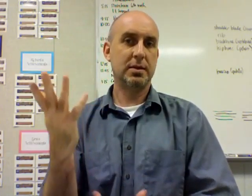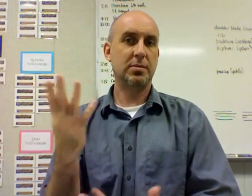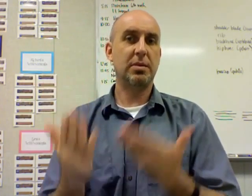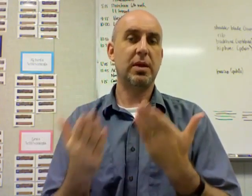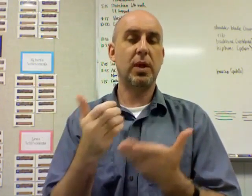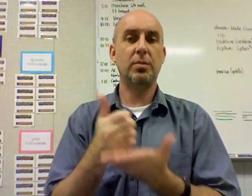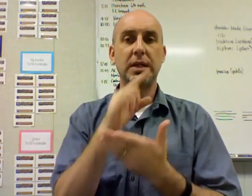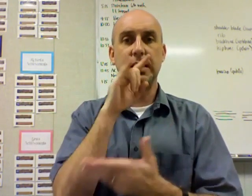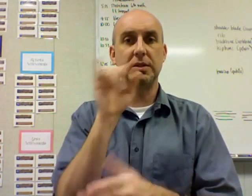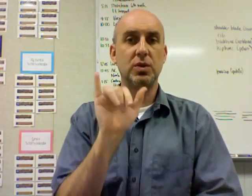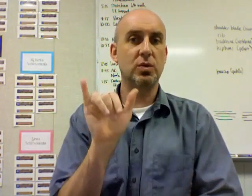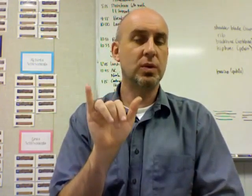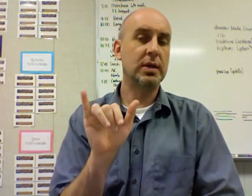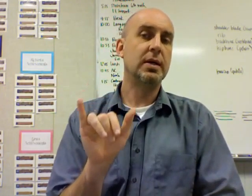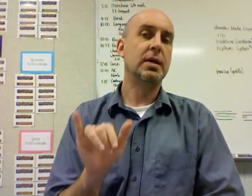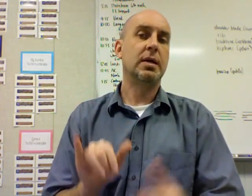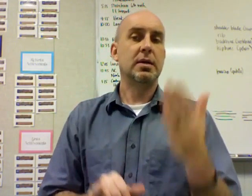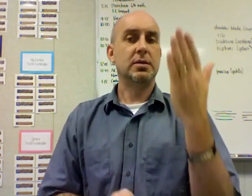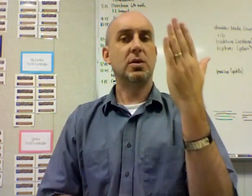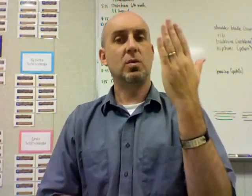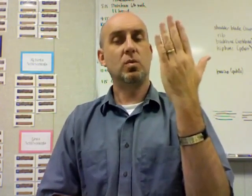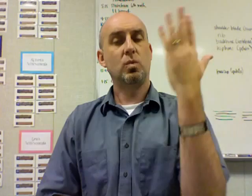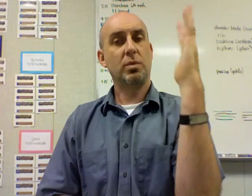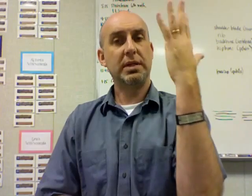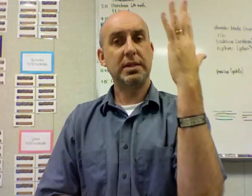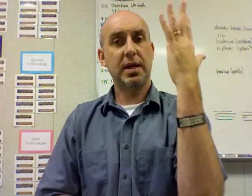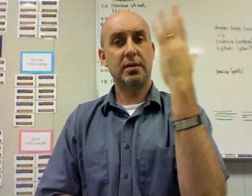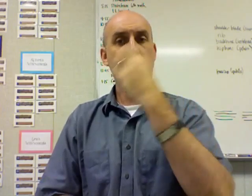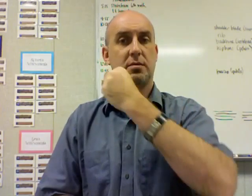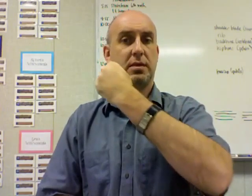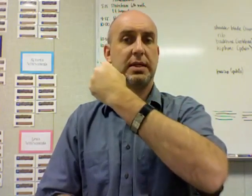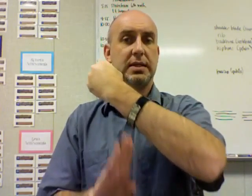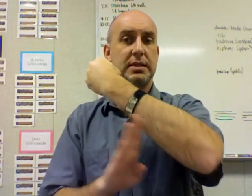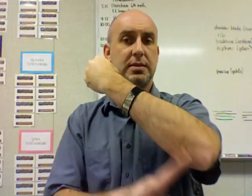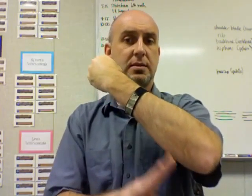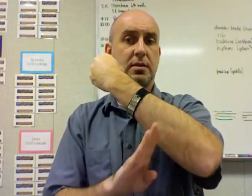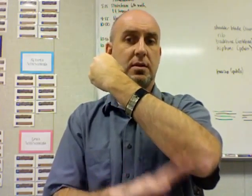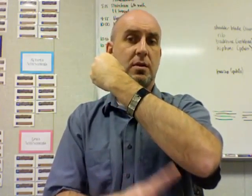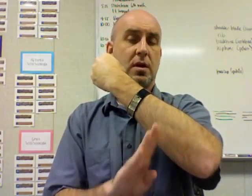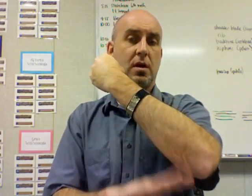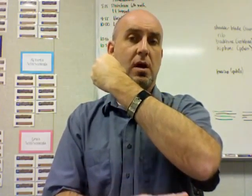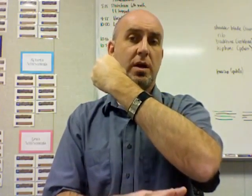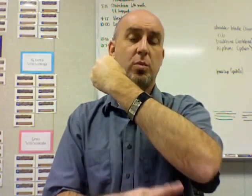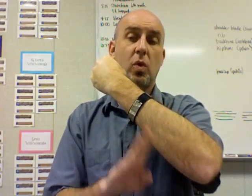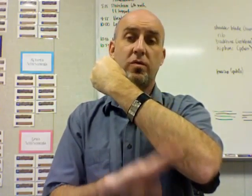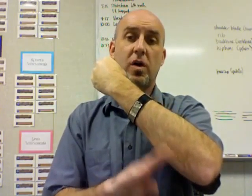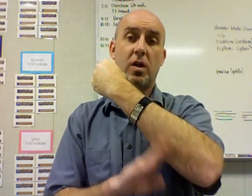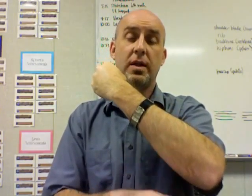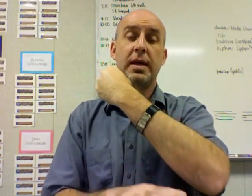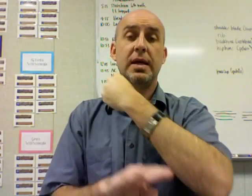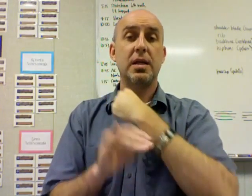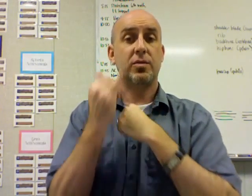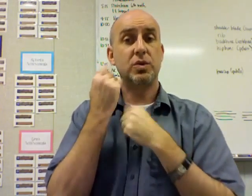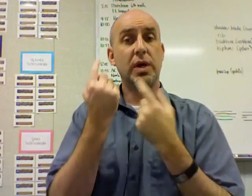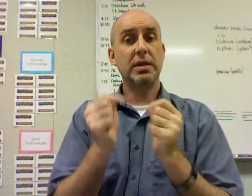Maybe that will help the kids too. So we might sign like this, autumn or fall. If we're trying